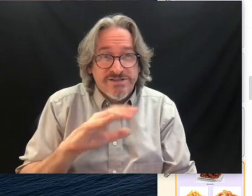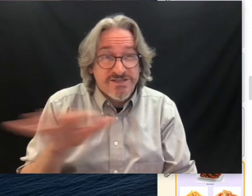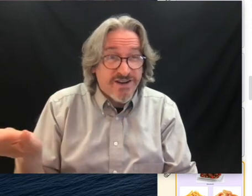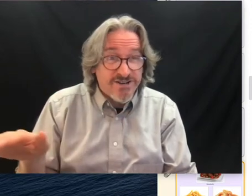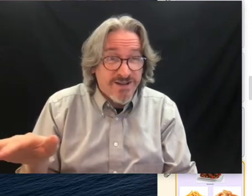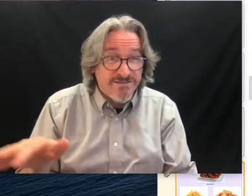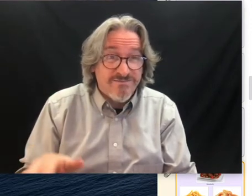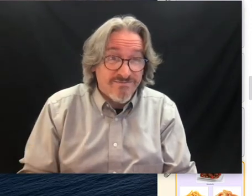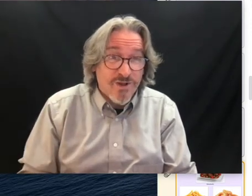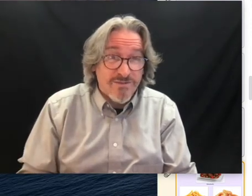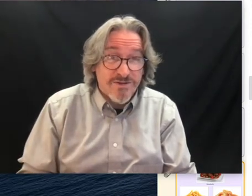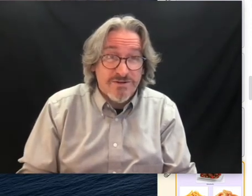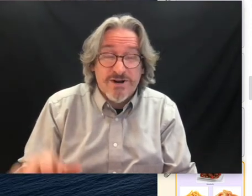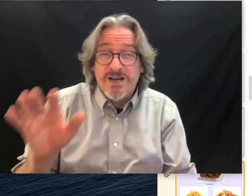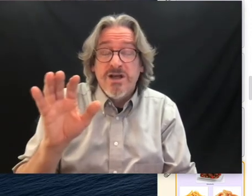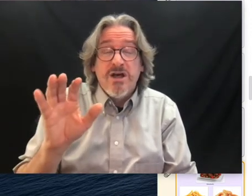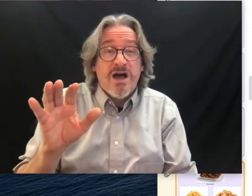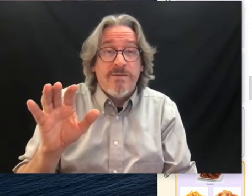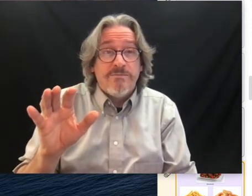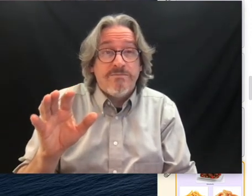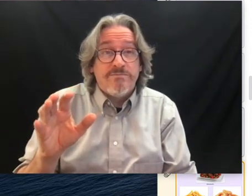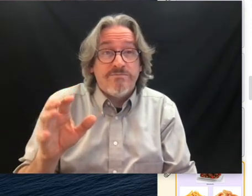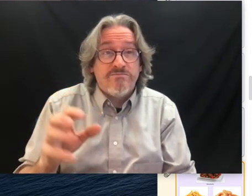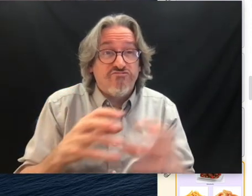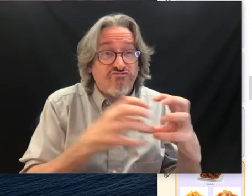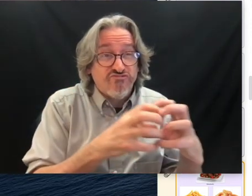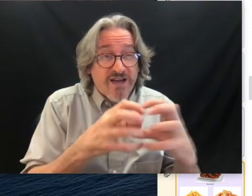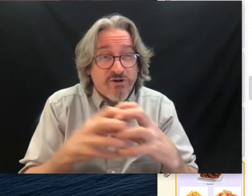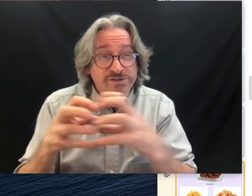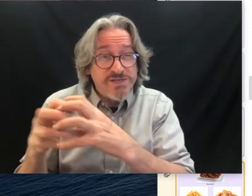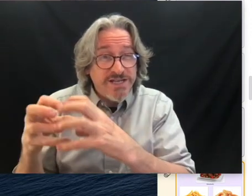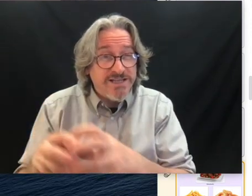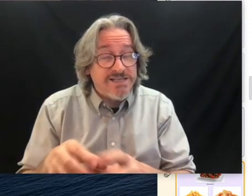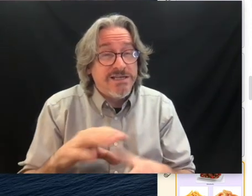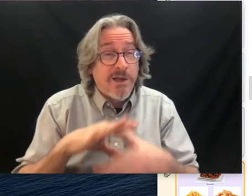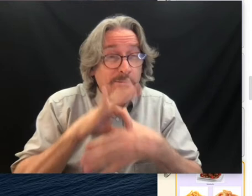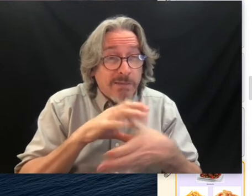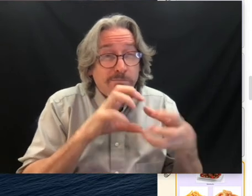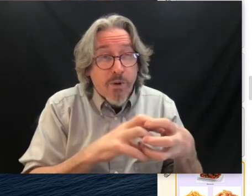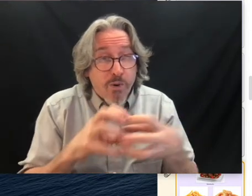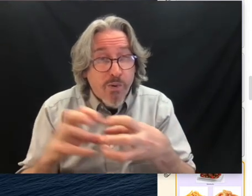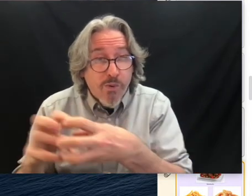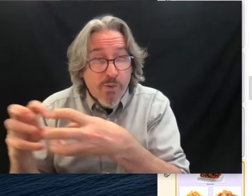balls, just fingerspell. Welcome to 3rd grade. I've also seen this.